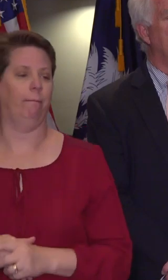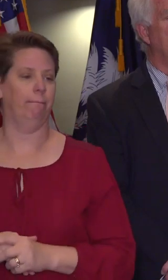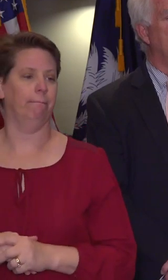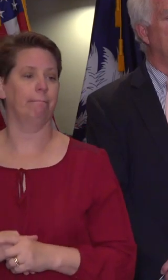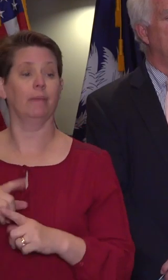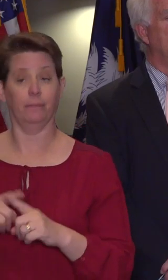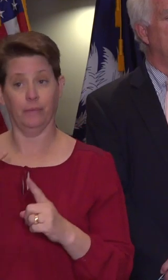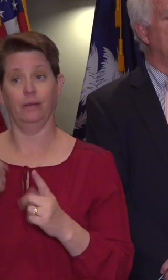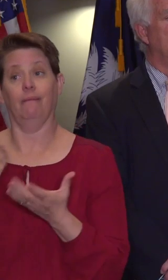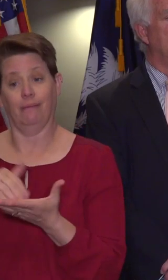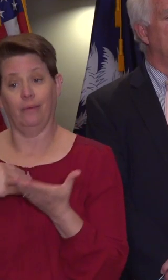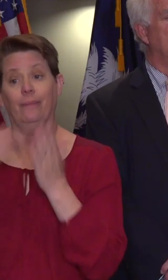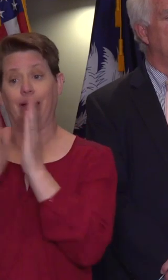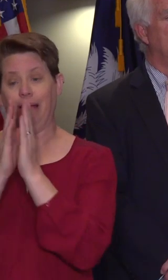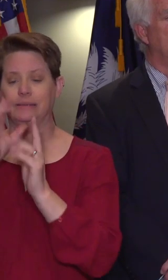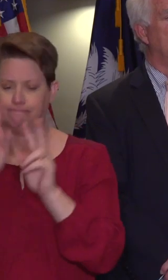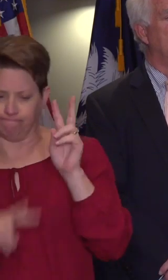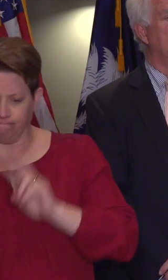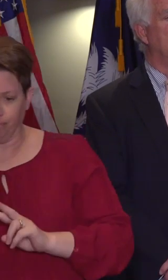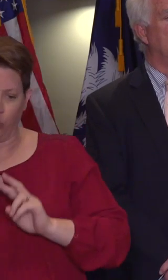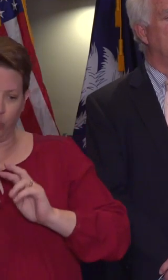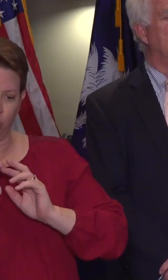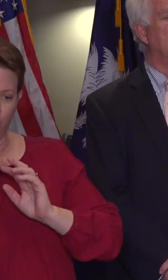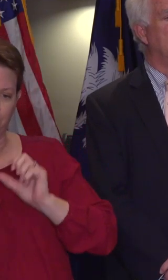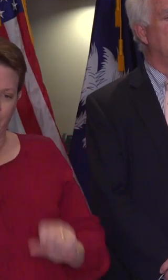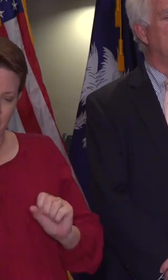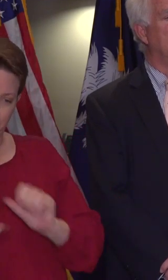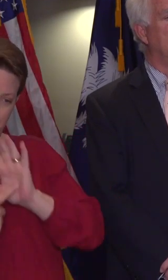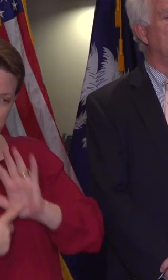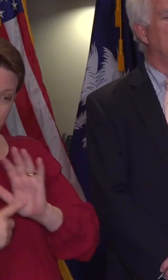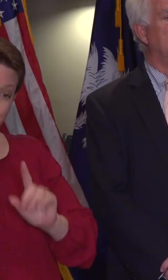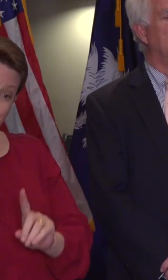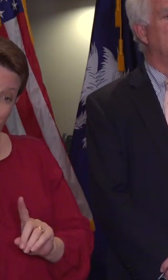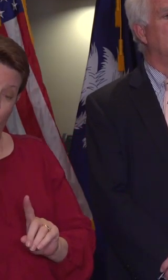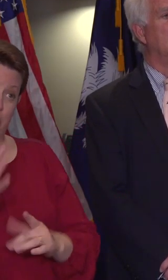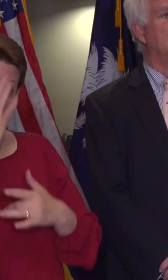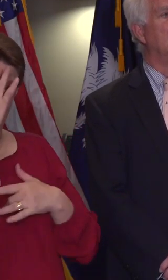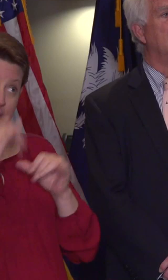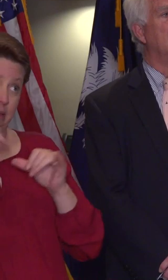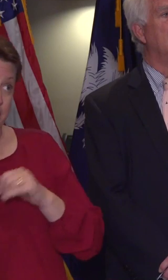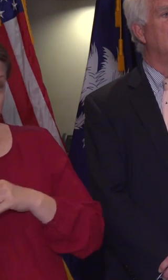But we ask that people monitor for symptoms and stay home if they're sick.